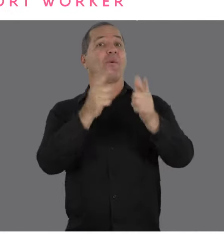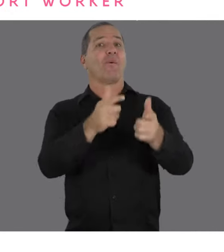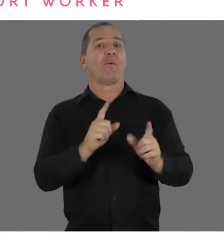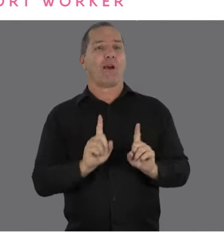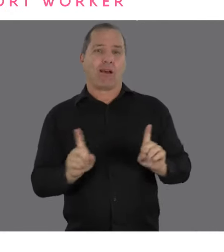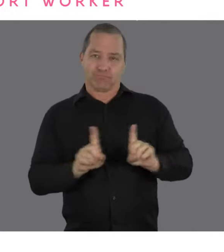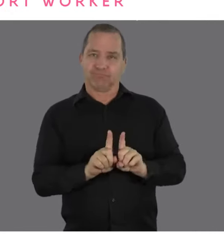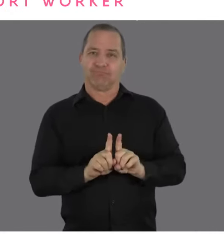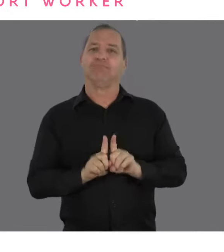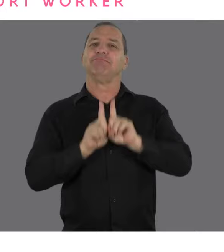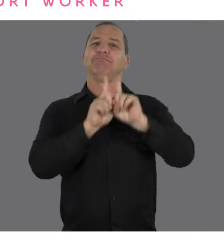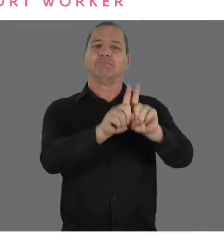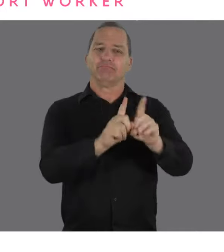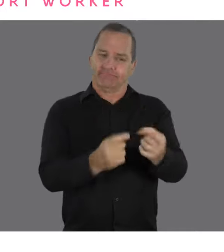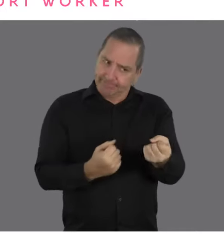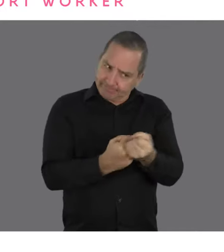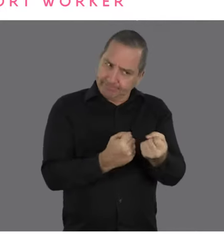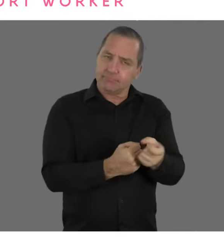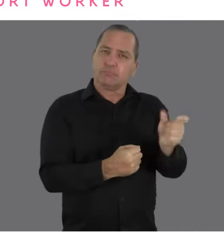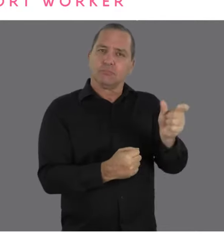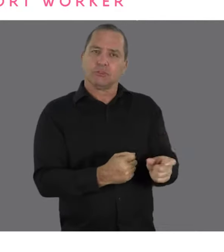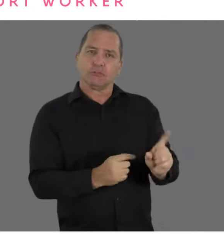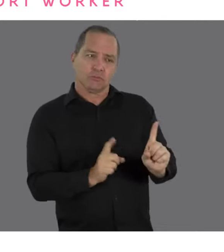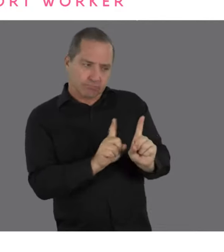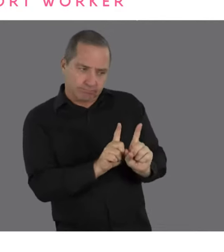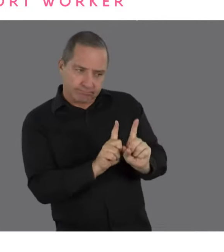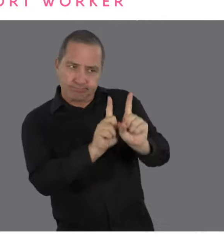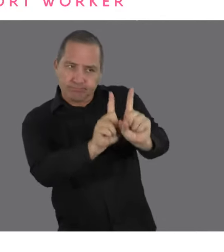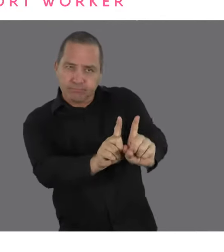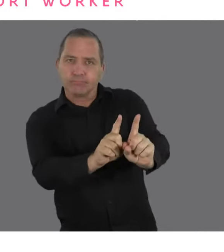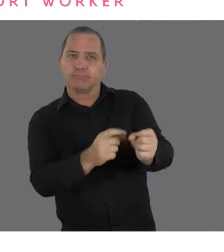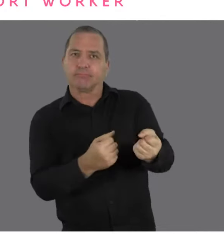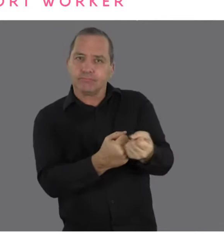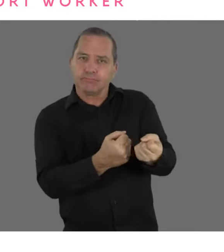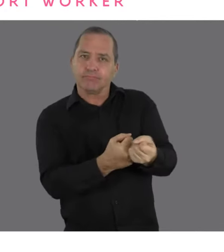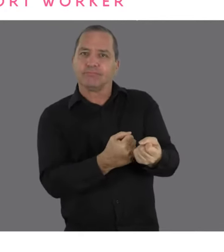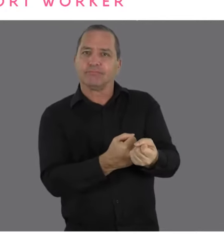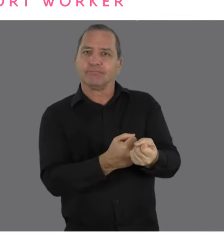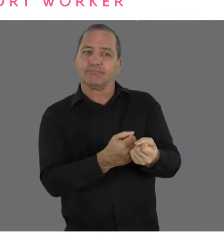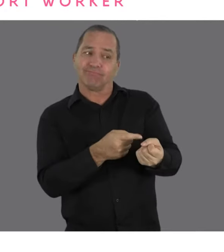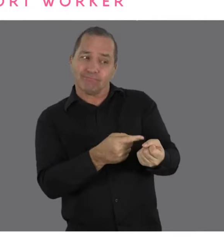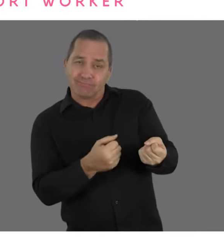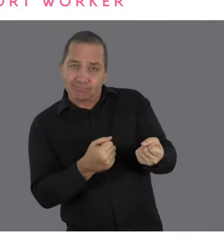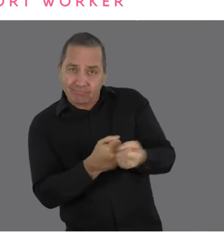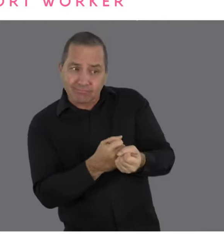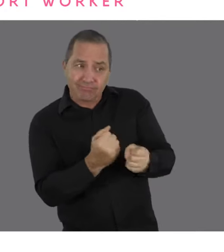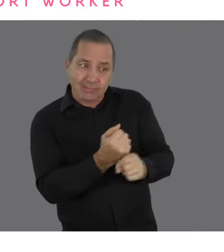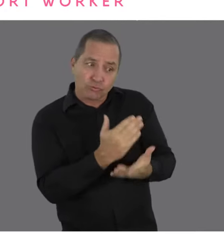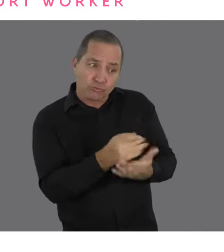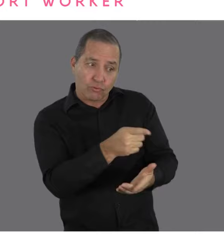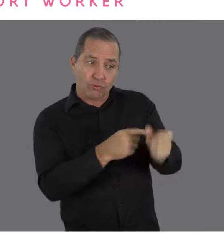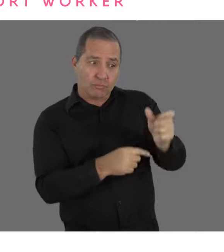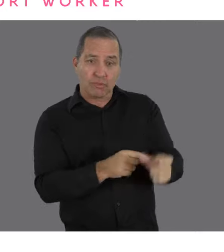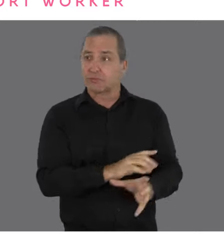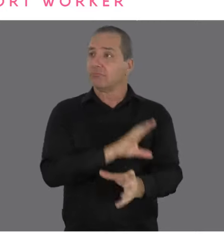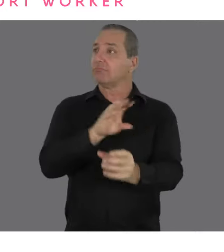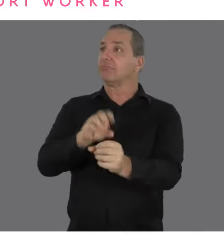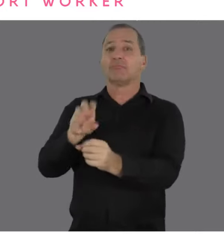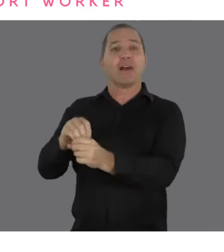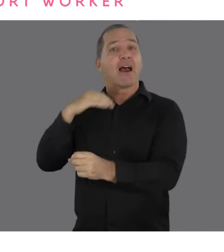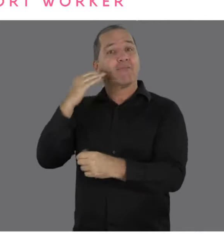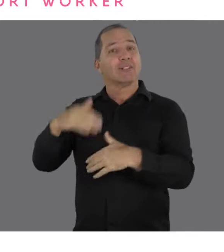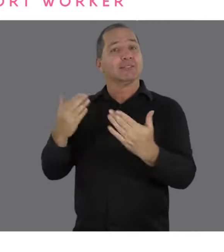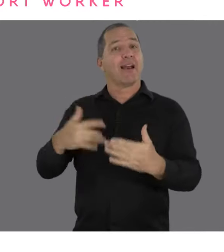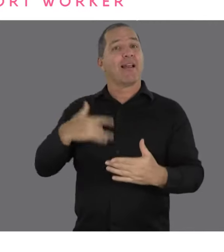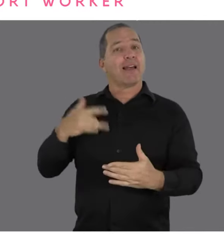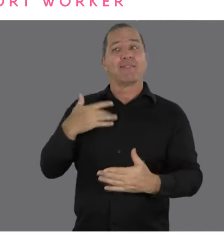perhaps go with you to your appointment and to support you to ensure that you are accessing the right information and that you